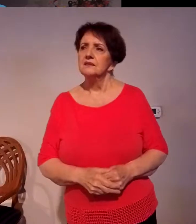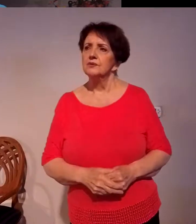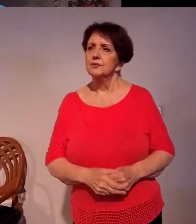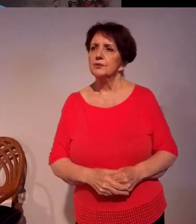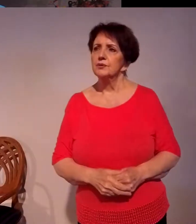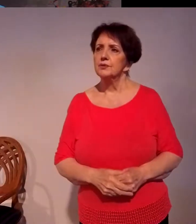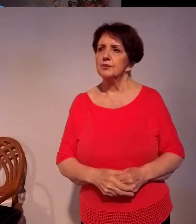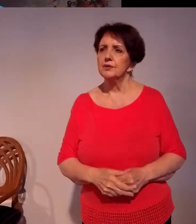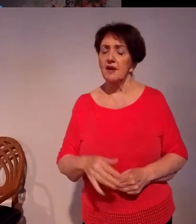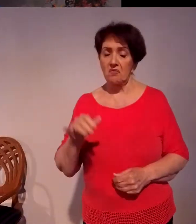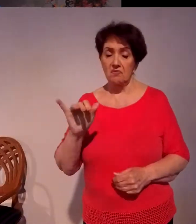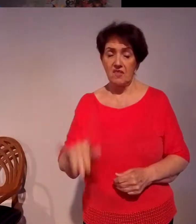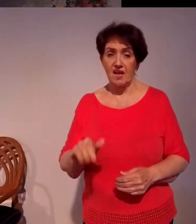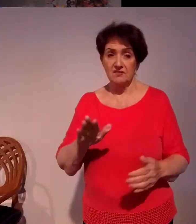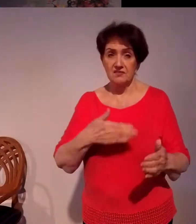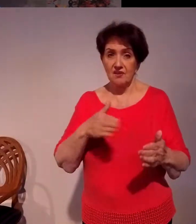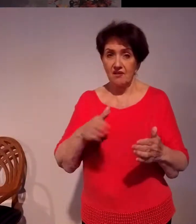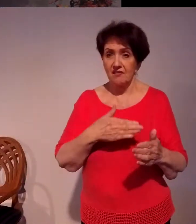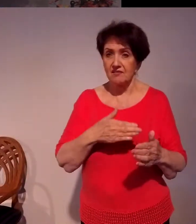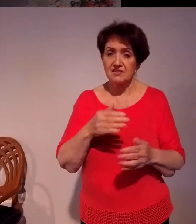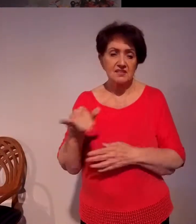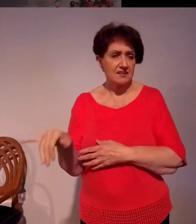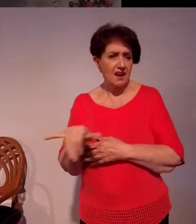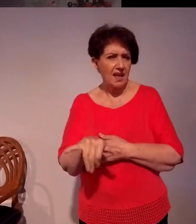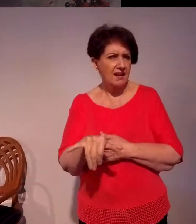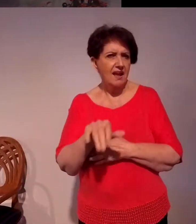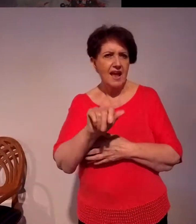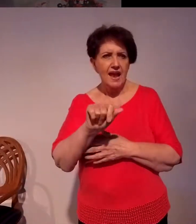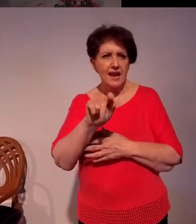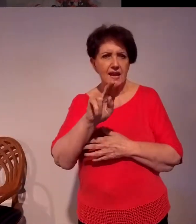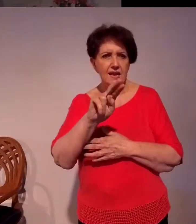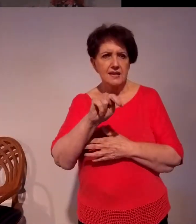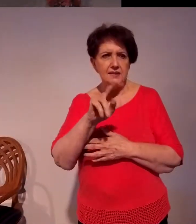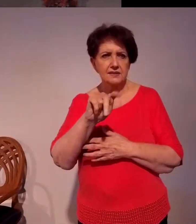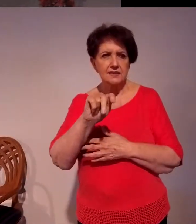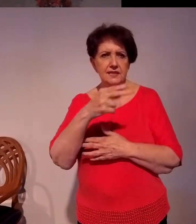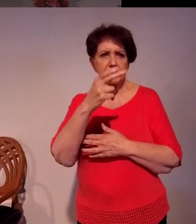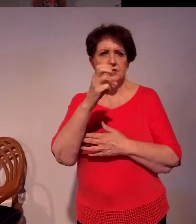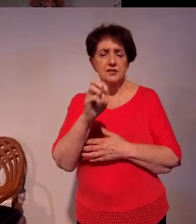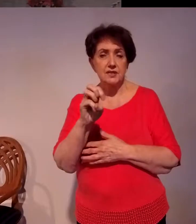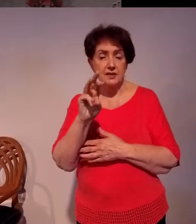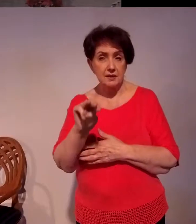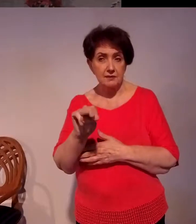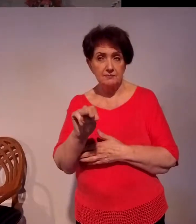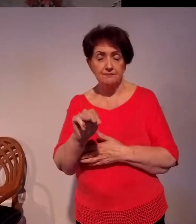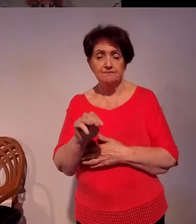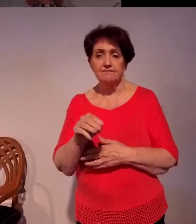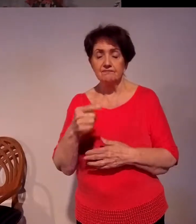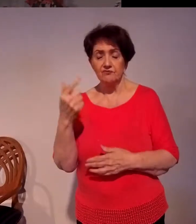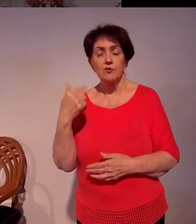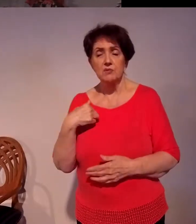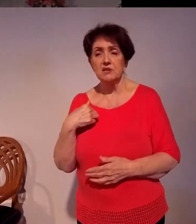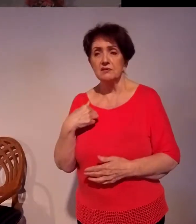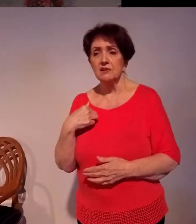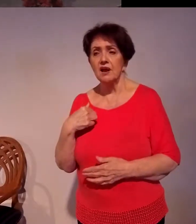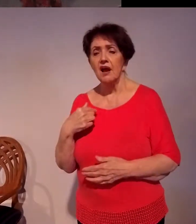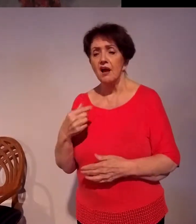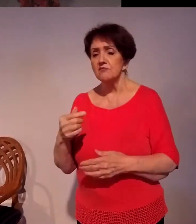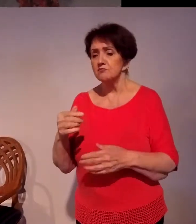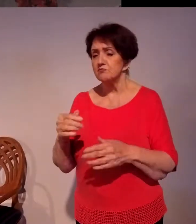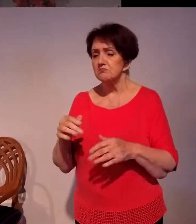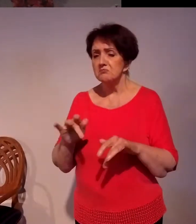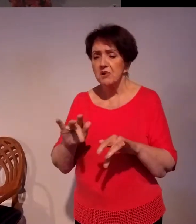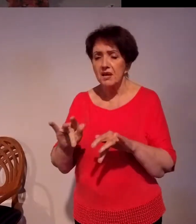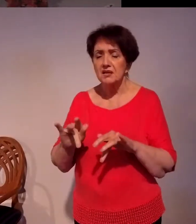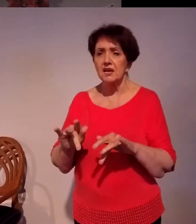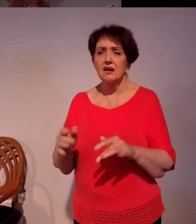And that song has been an anthem for me. I mean, literally, there have been times in the last 25 years where I would play that song over and over, day after